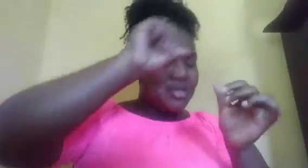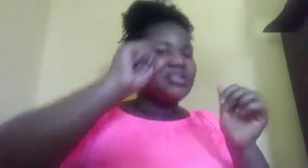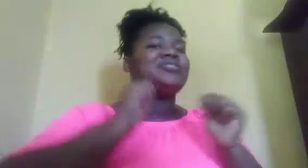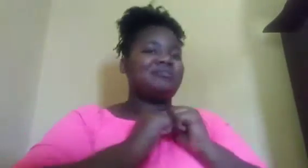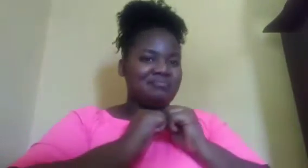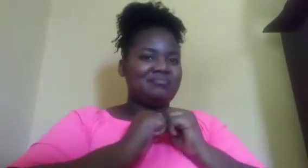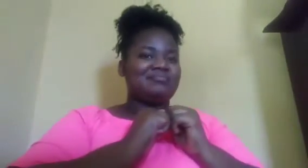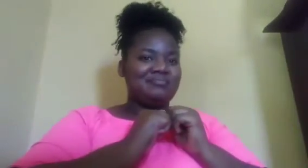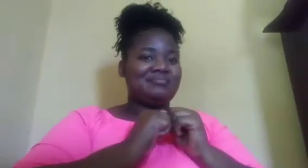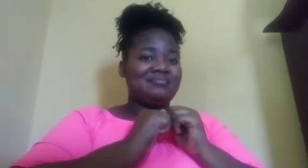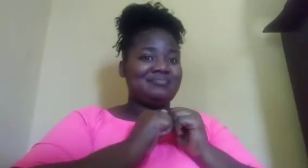sides,